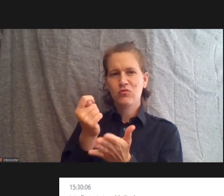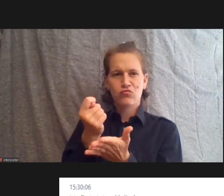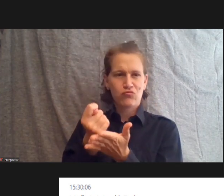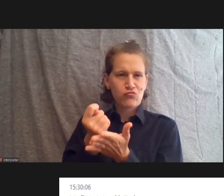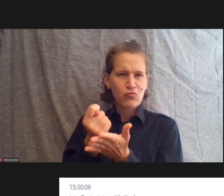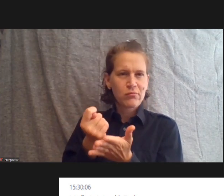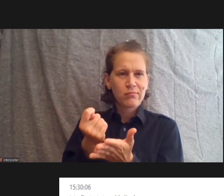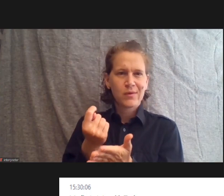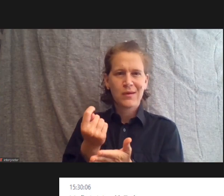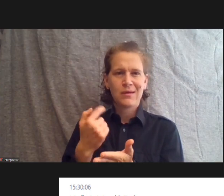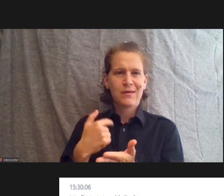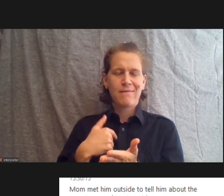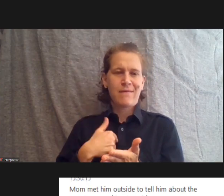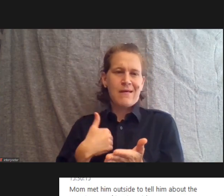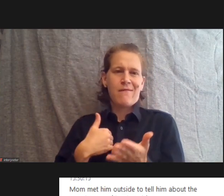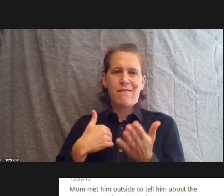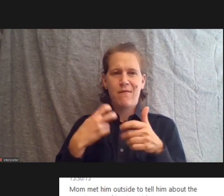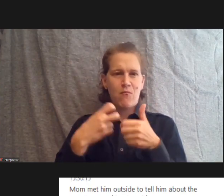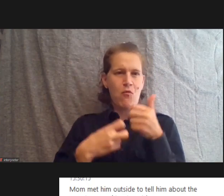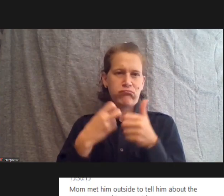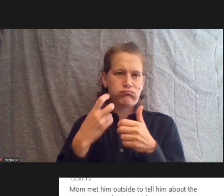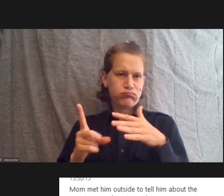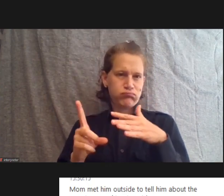trouble with diabetes.